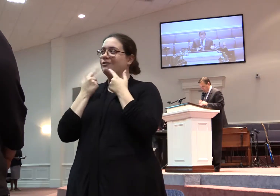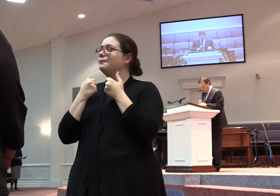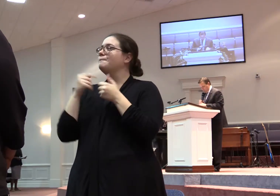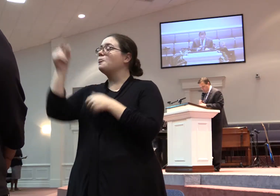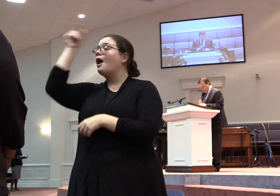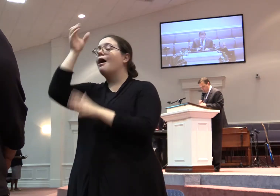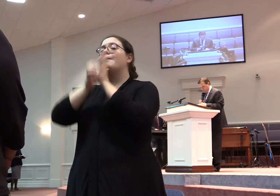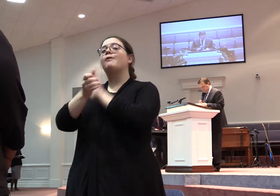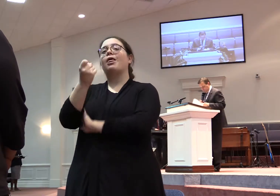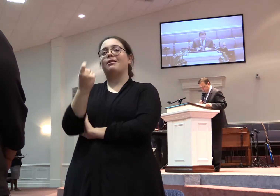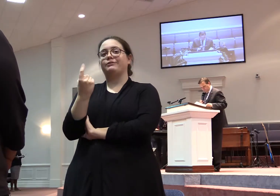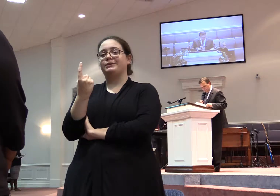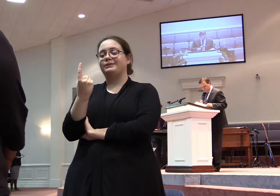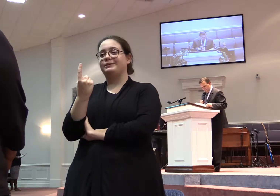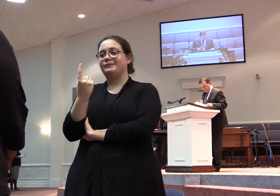Genesis chapter 11,